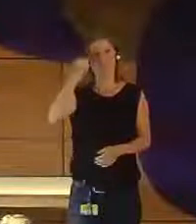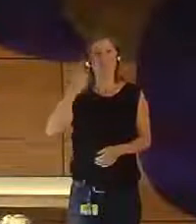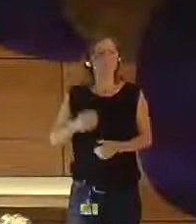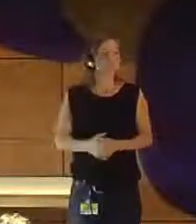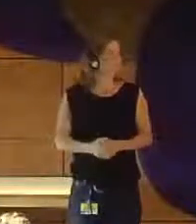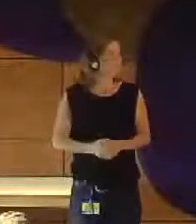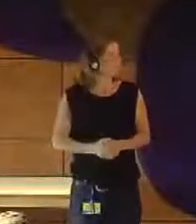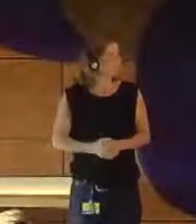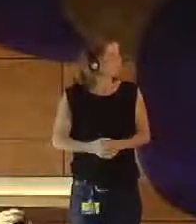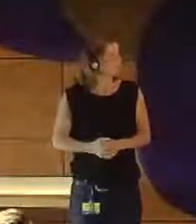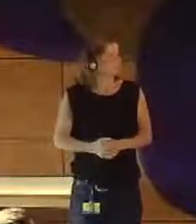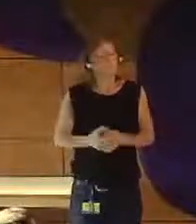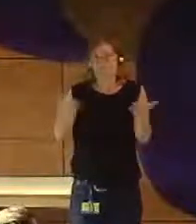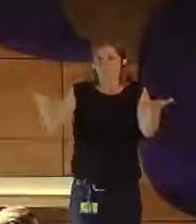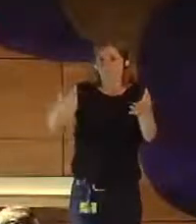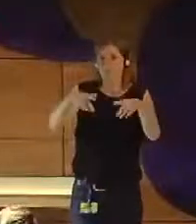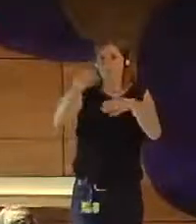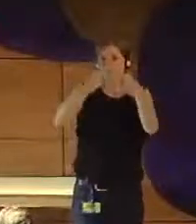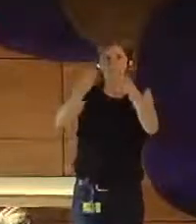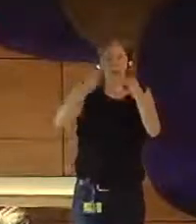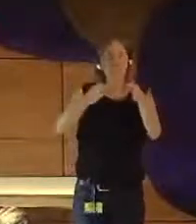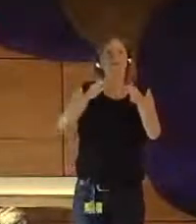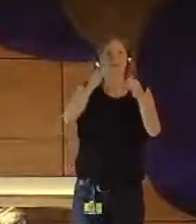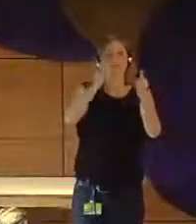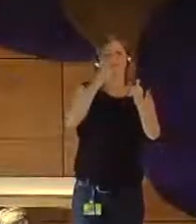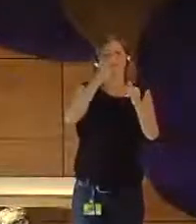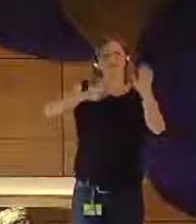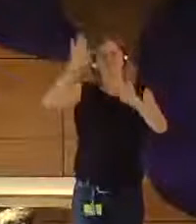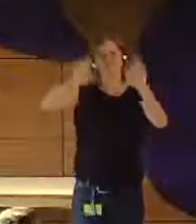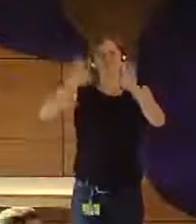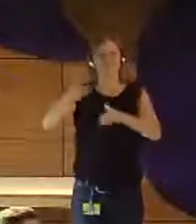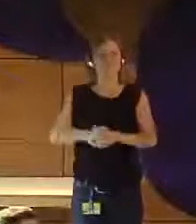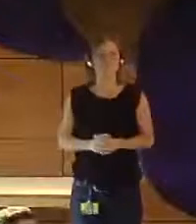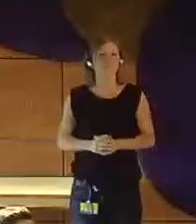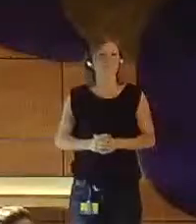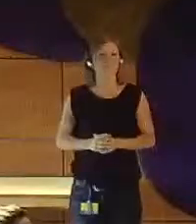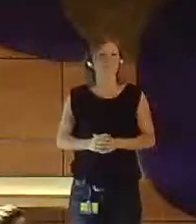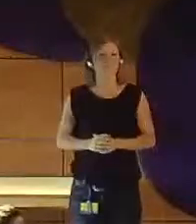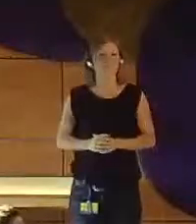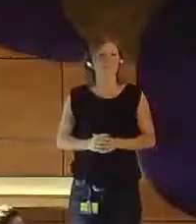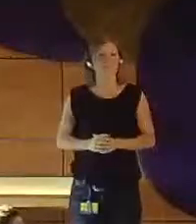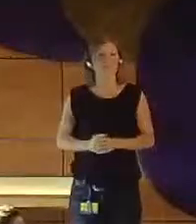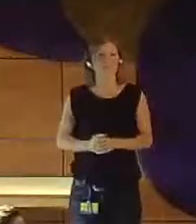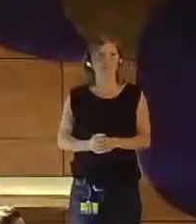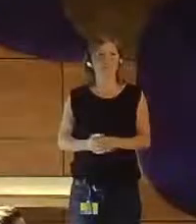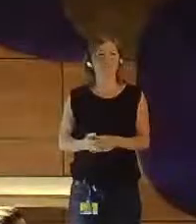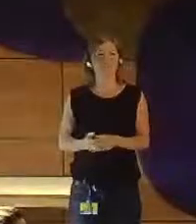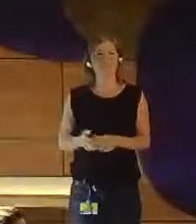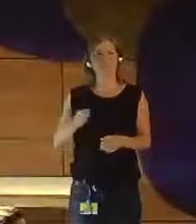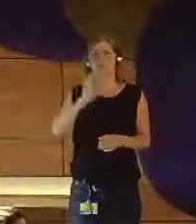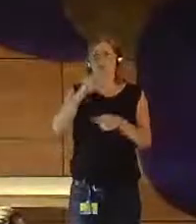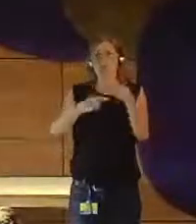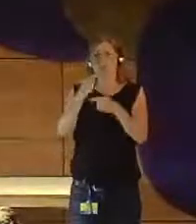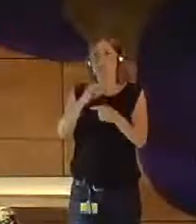Okay, ja. Gibt es Fragen? Ja, es gibt Fragen. Wir müssen immer ins Mikro sprechen, sonst kann